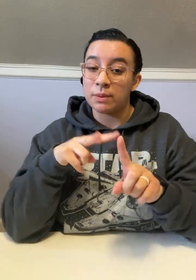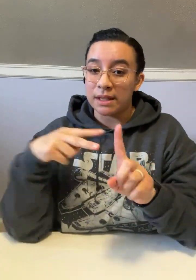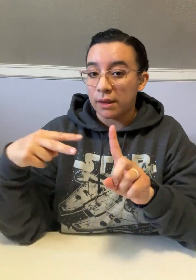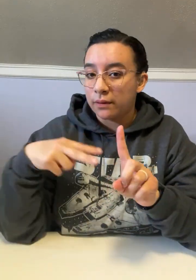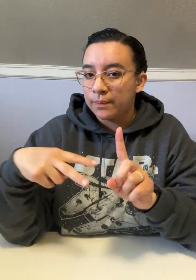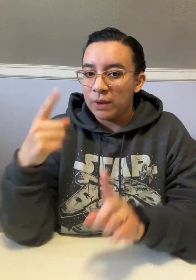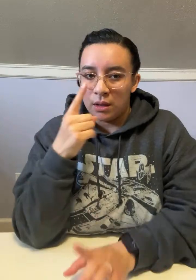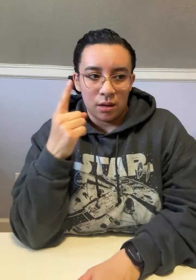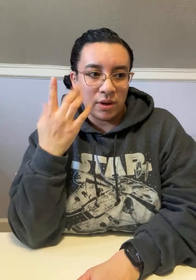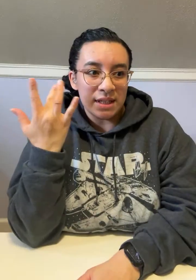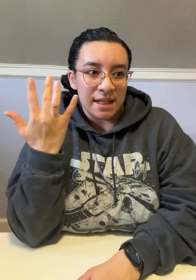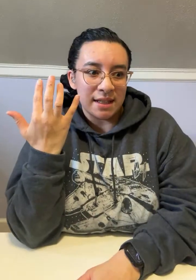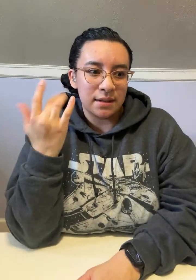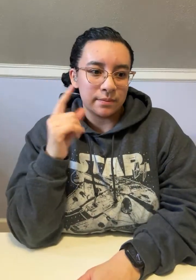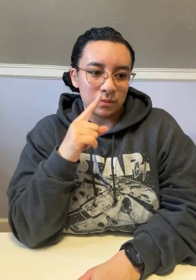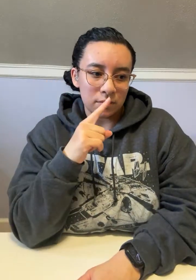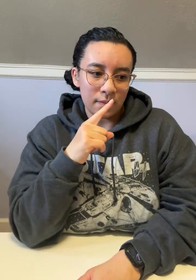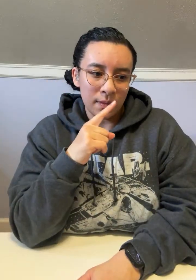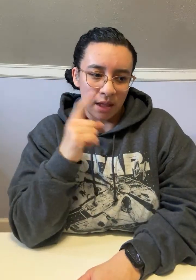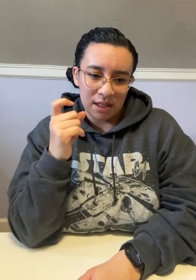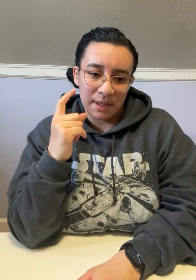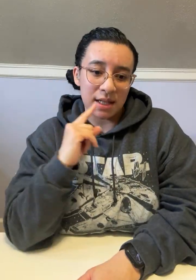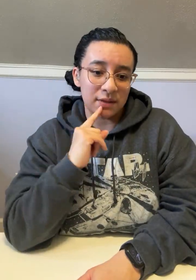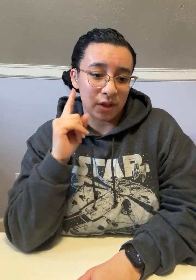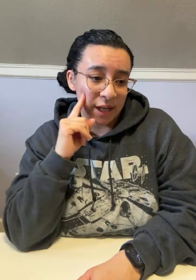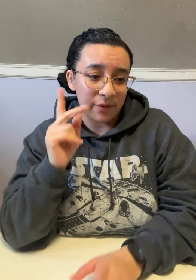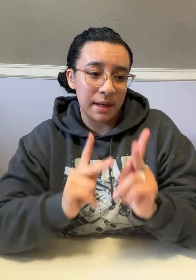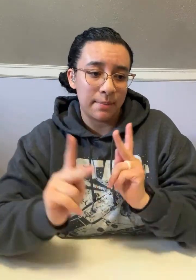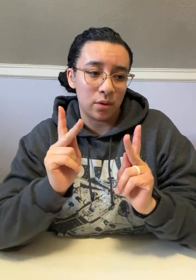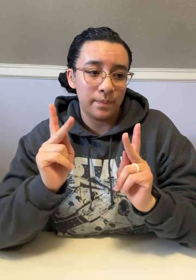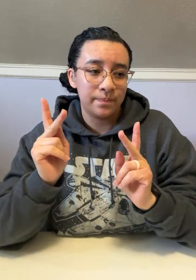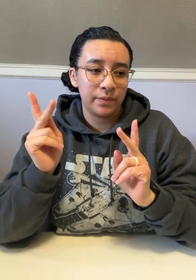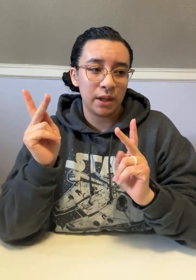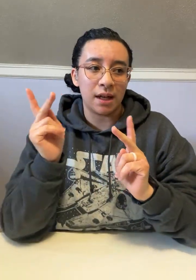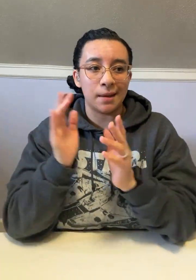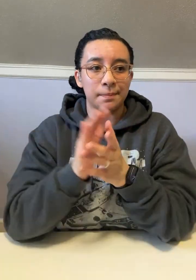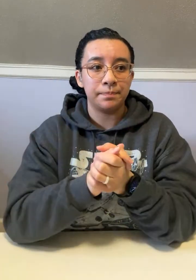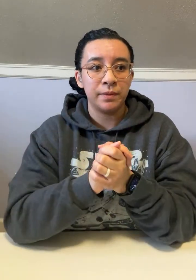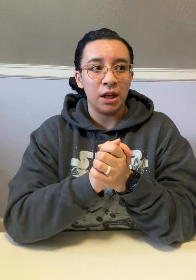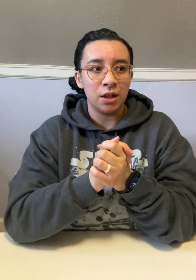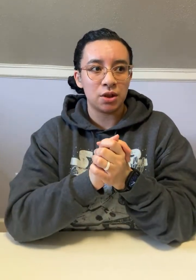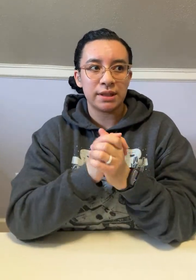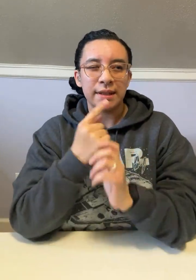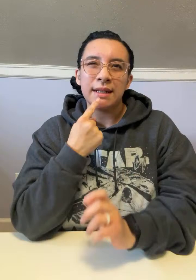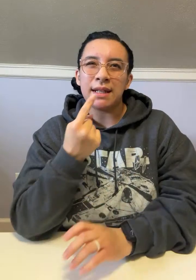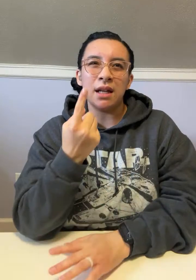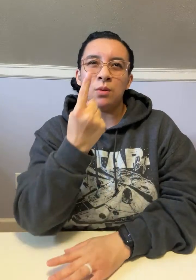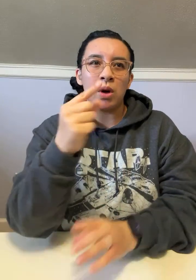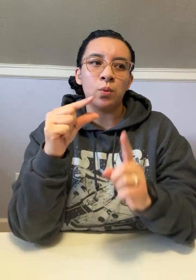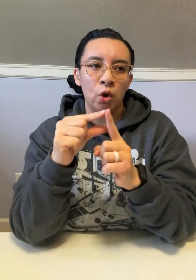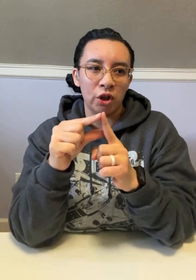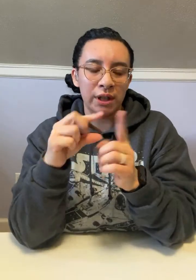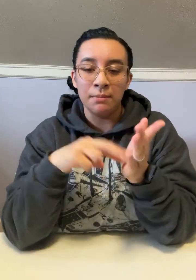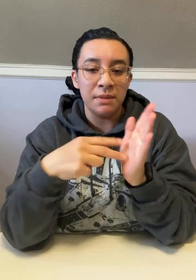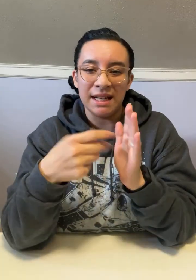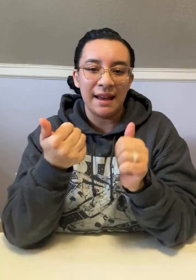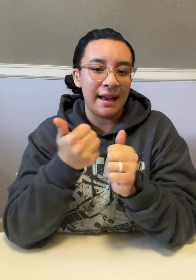perspective. The reason is because for deaf people, just saying one word can mean